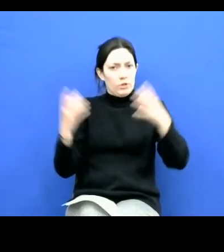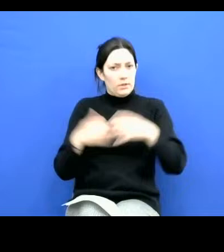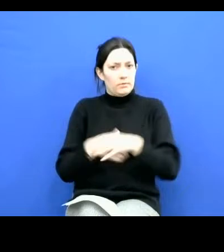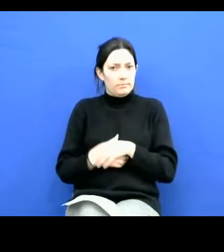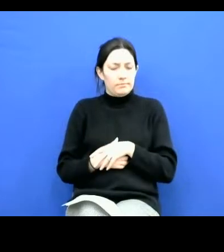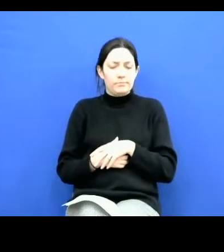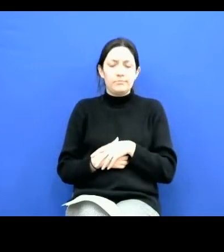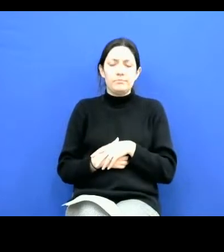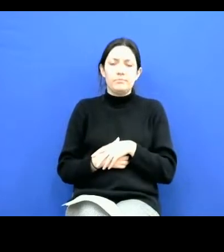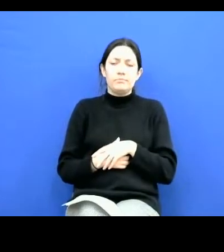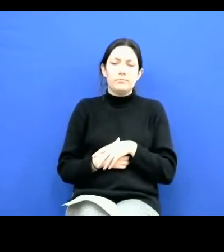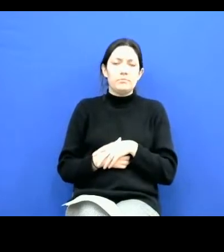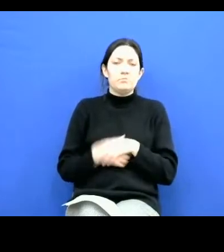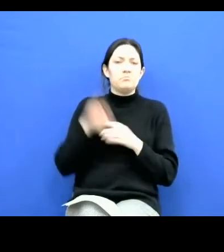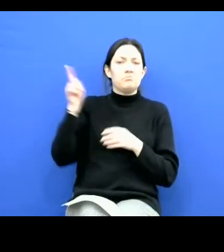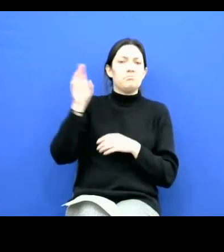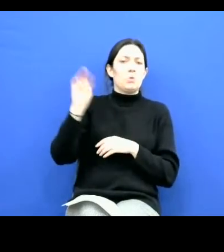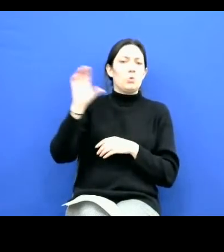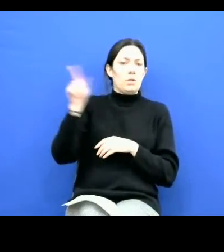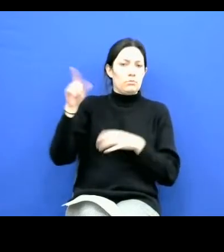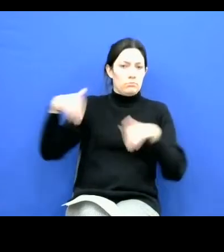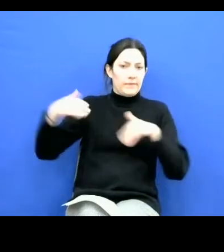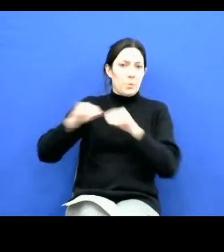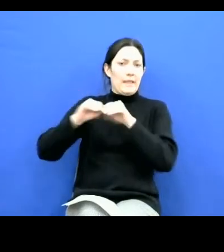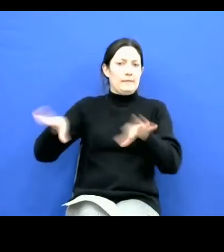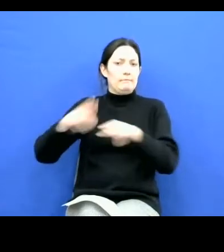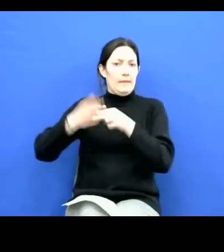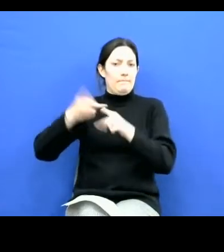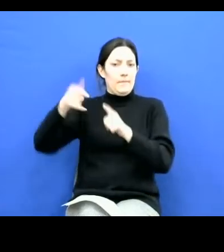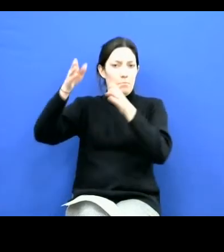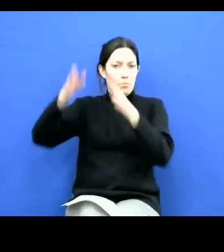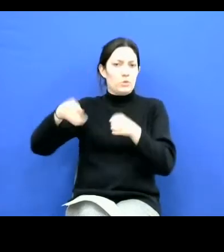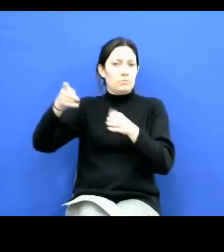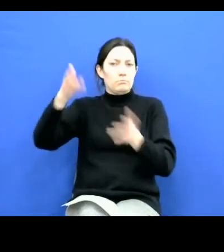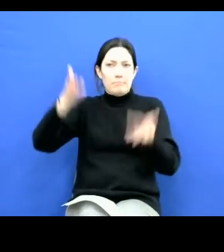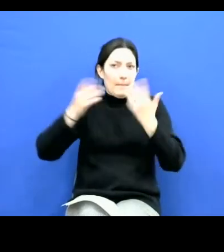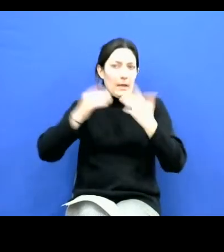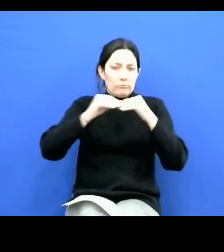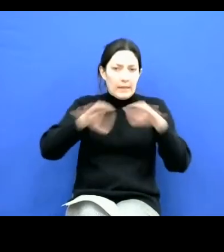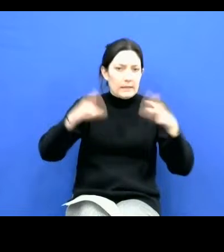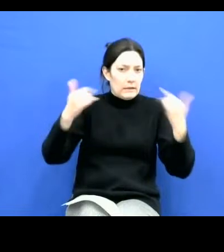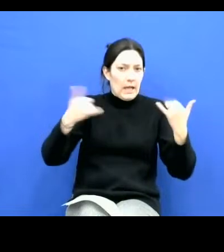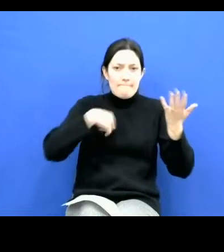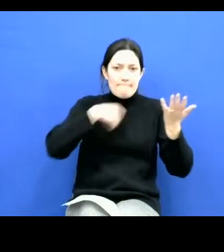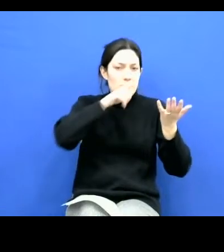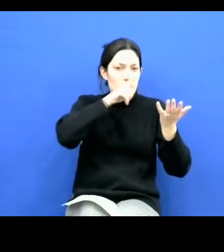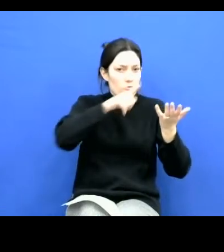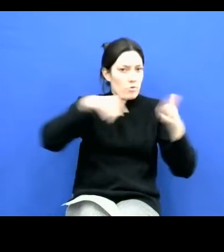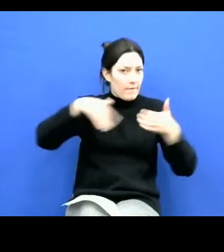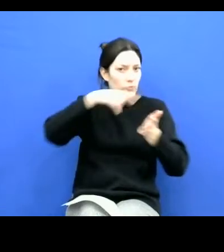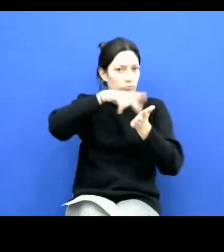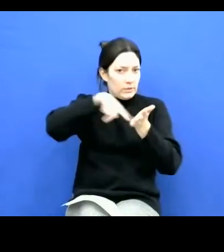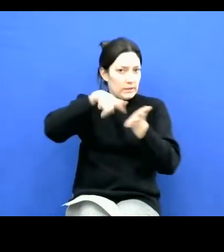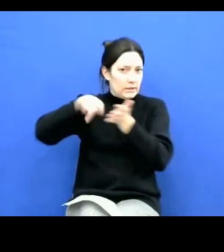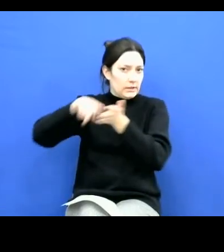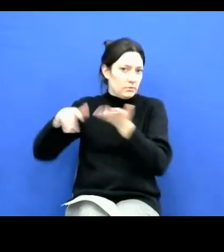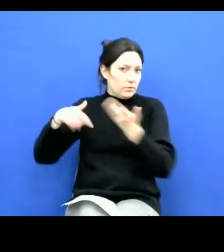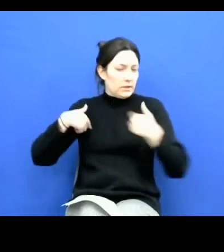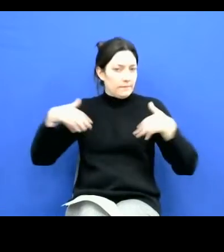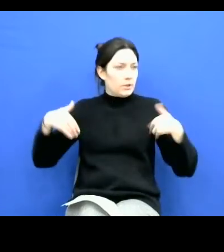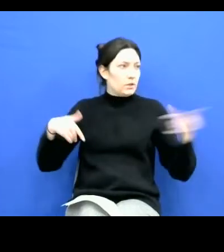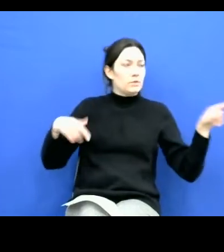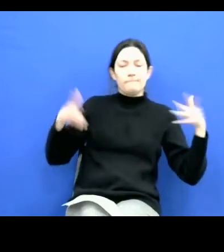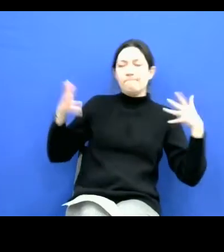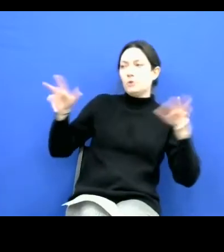last I knew, they had not released the name of the victim. It is possible that name was released today, but again, I have not had a chance to get an update. It was released. Okay, thank